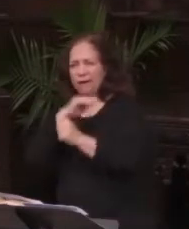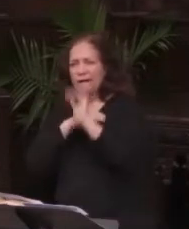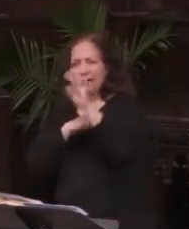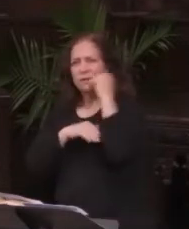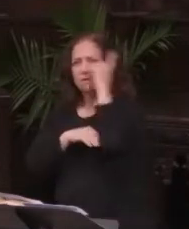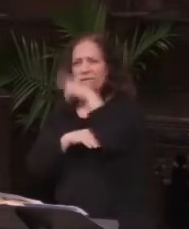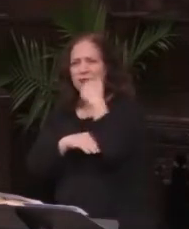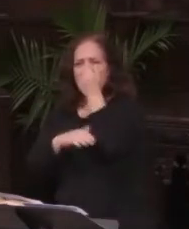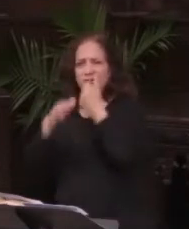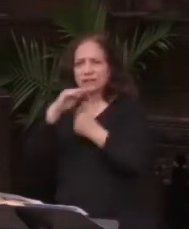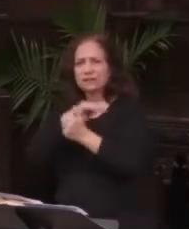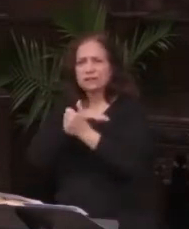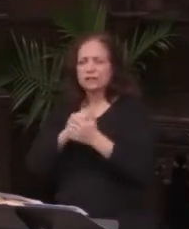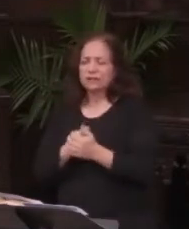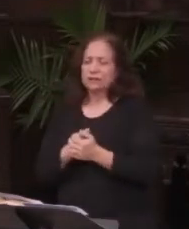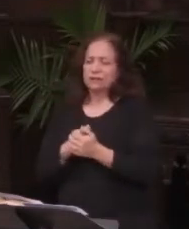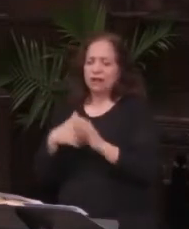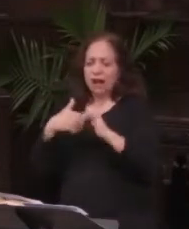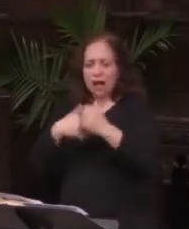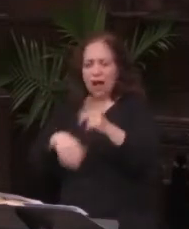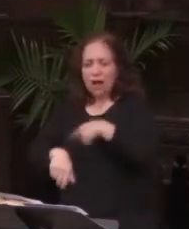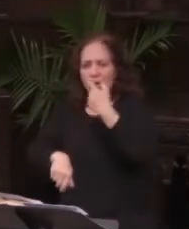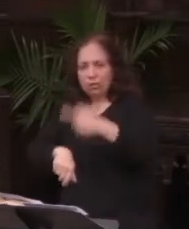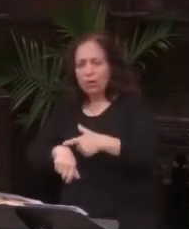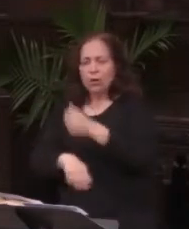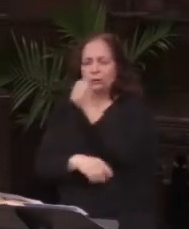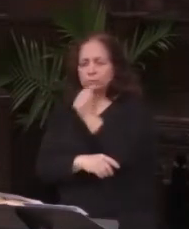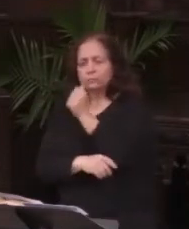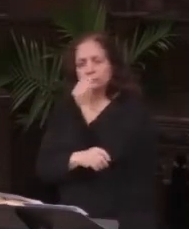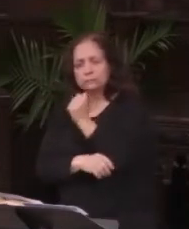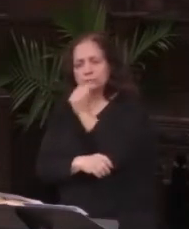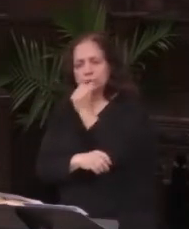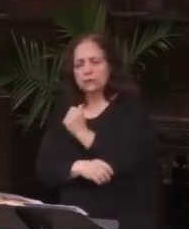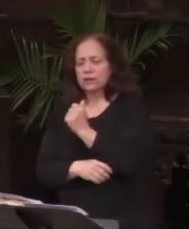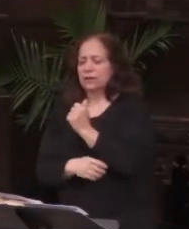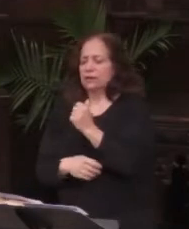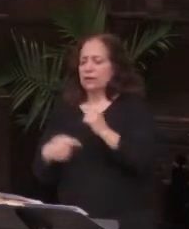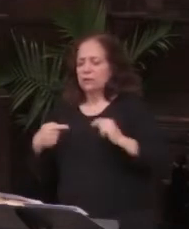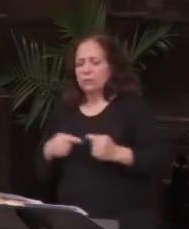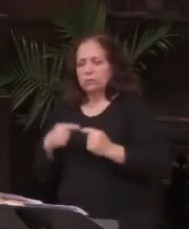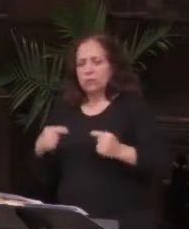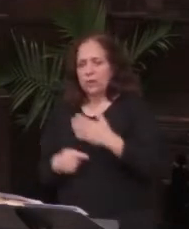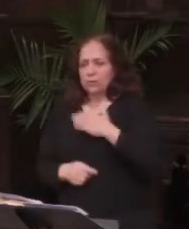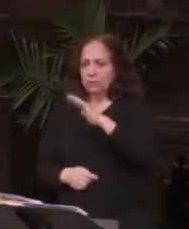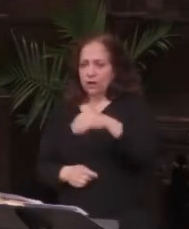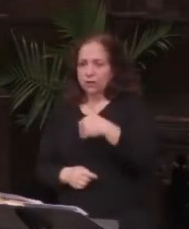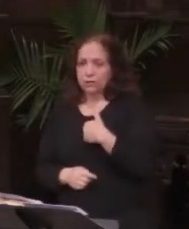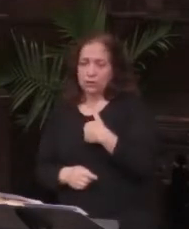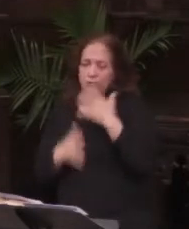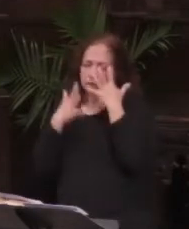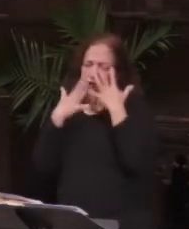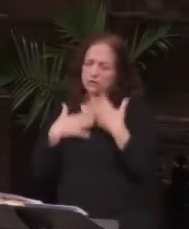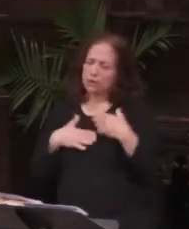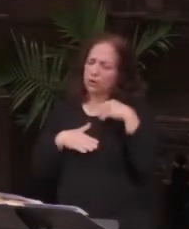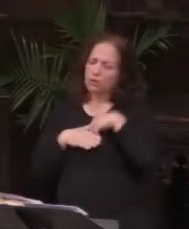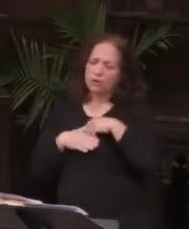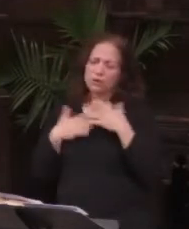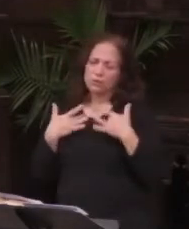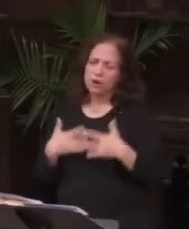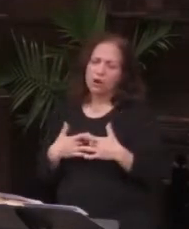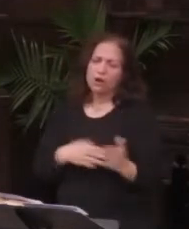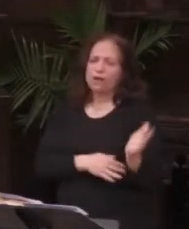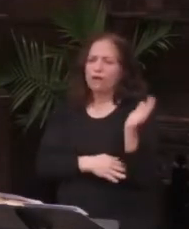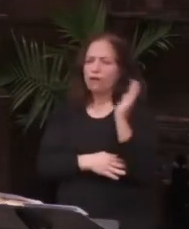me? How long must I bear pain in my soul and have sorrow in my heart all